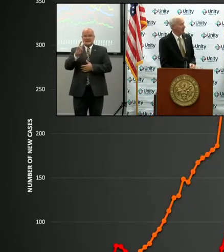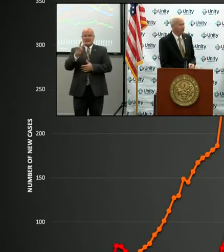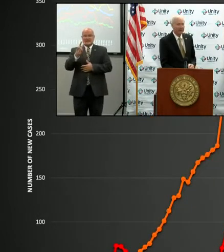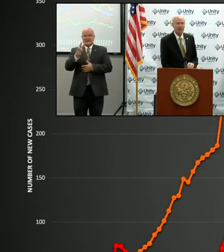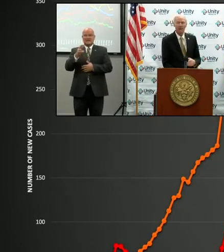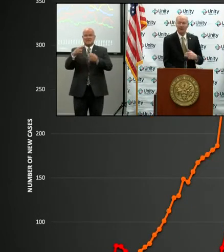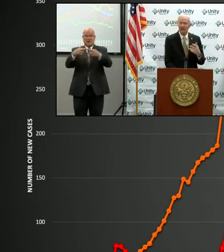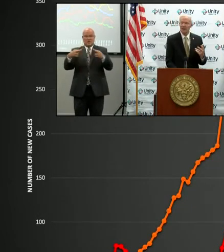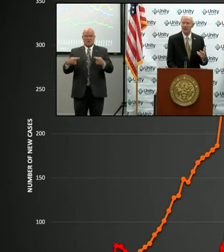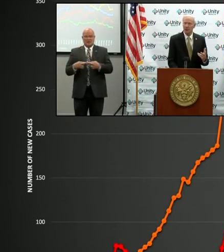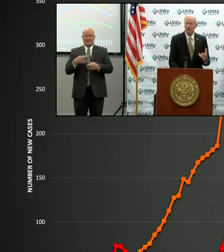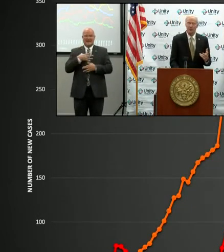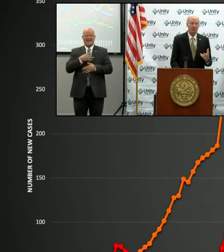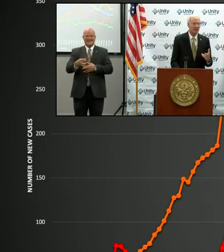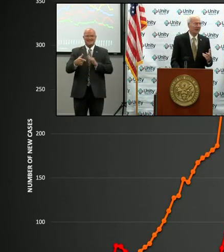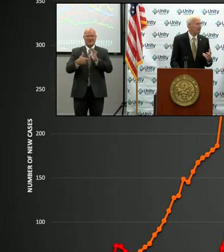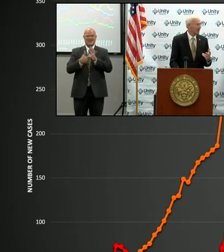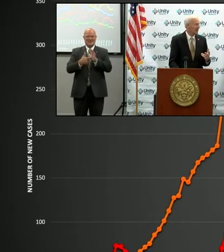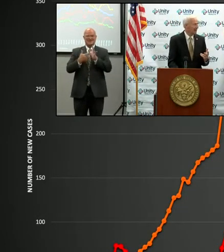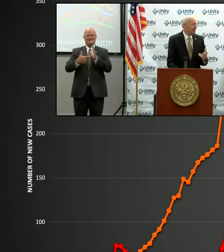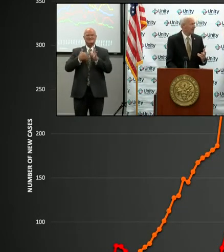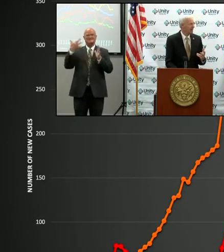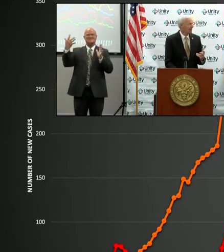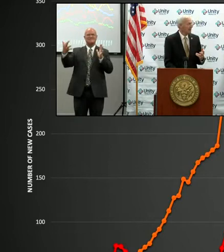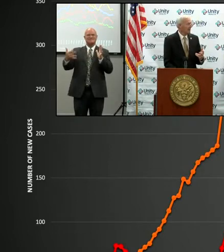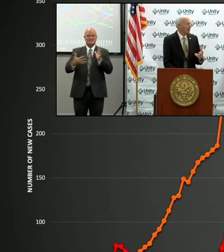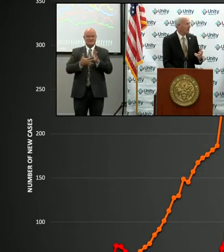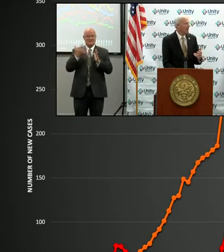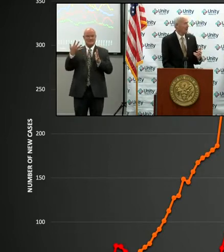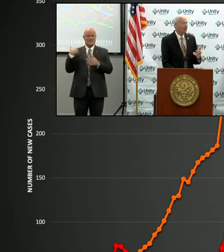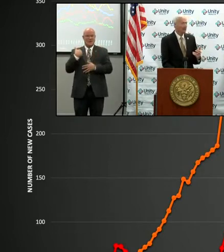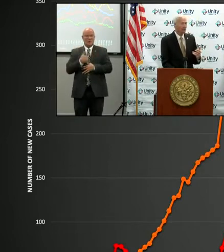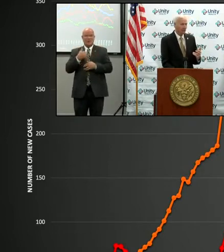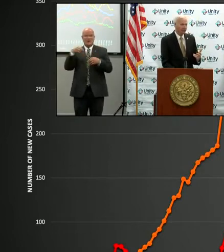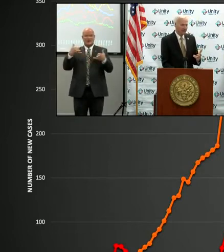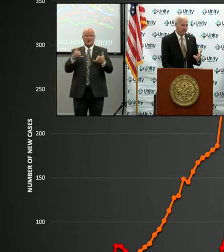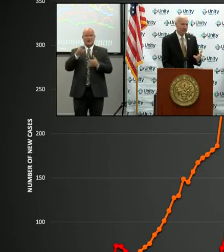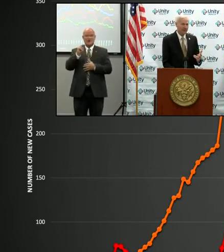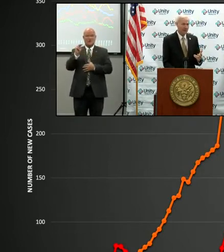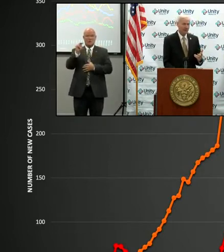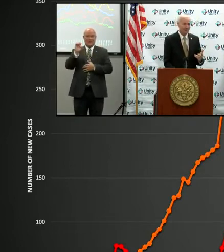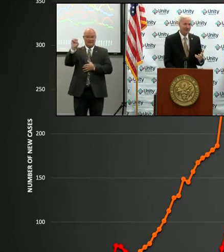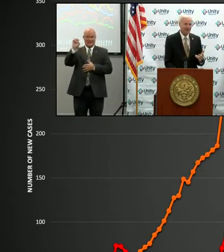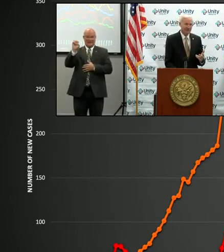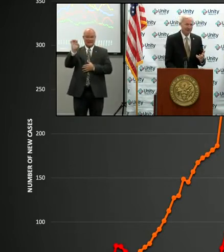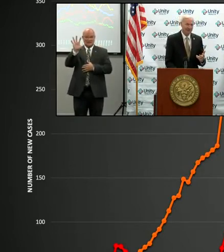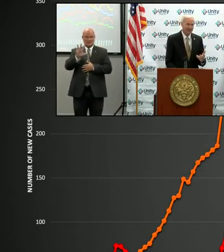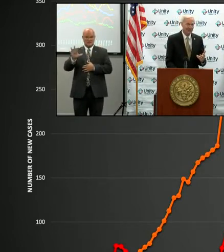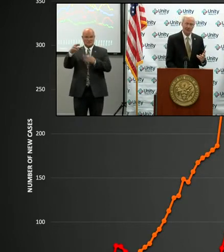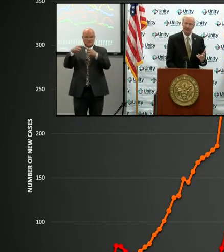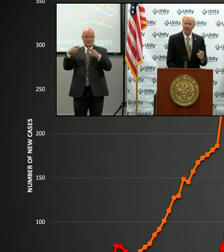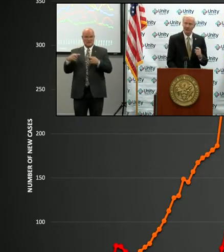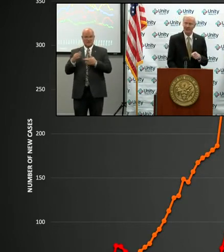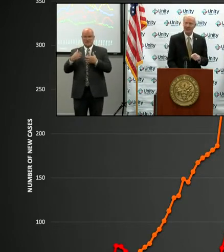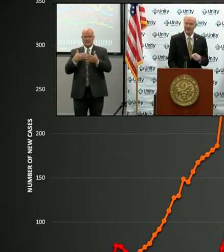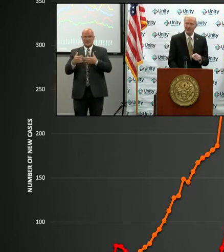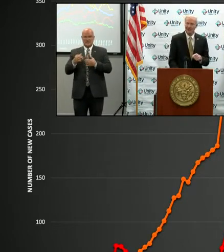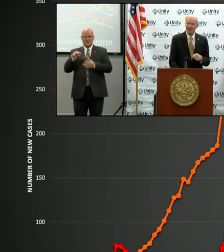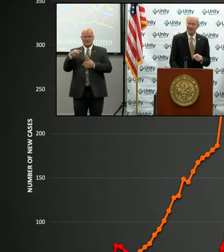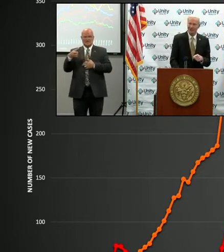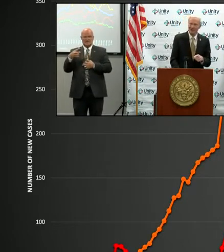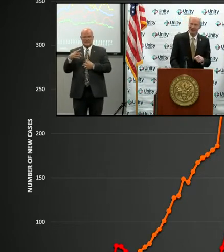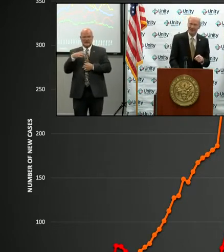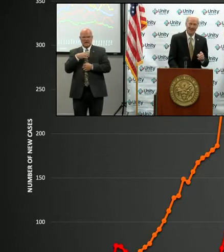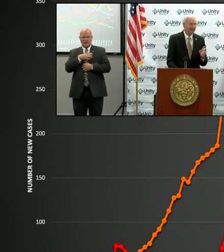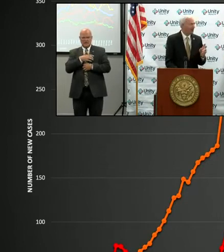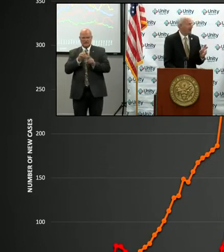this is by region, and I like to show this from time to time. We're in the Northeast region, even though you're in the 2nd